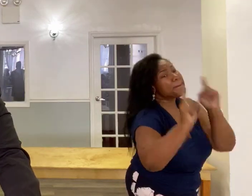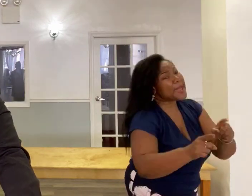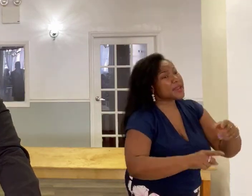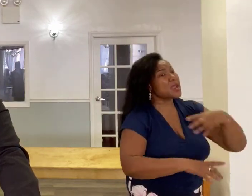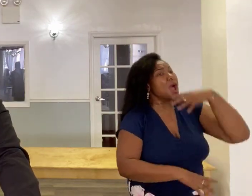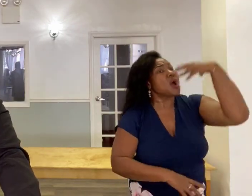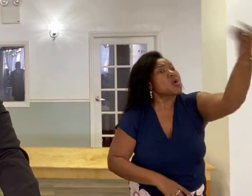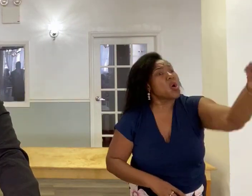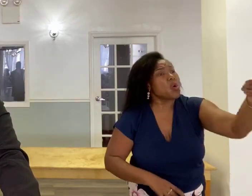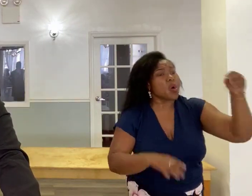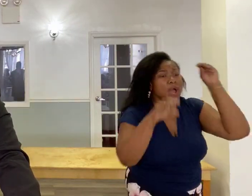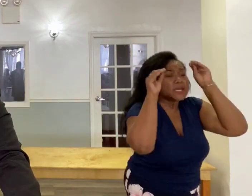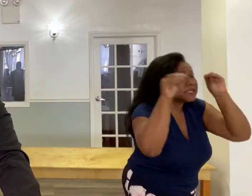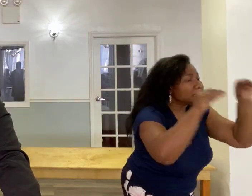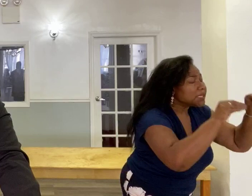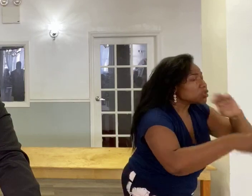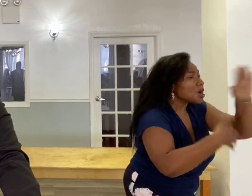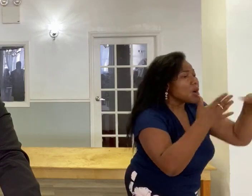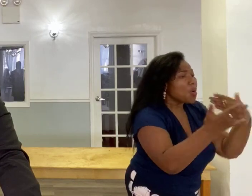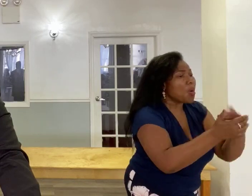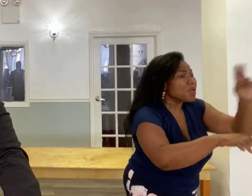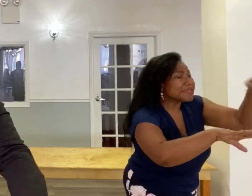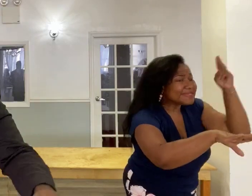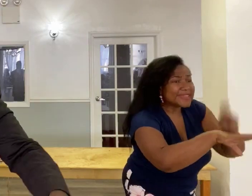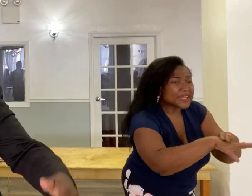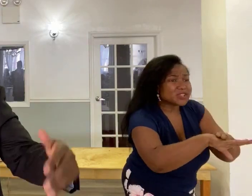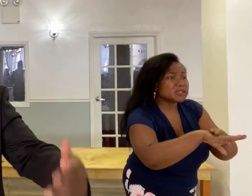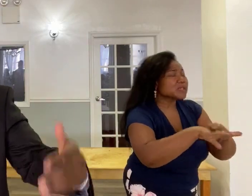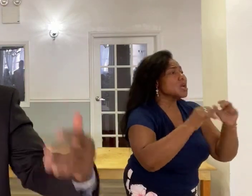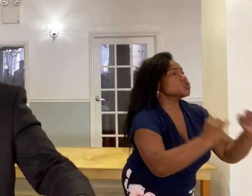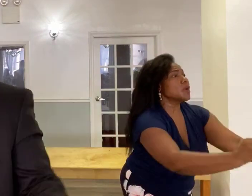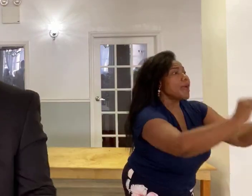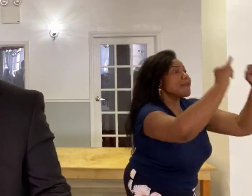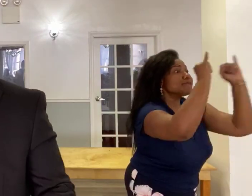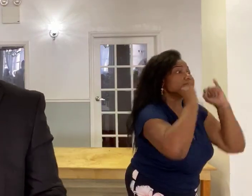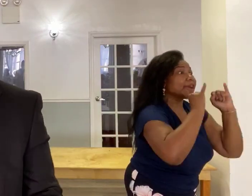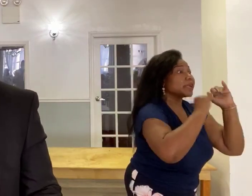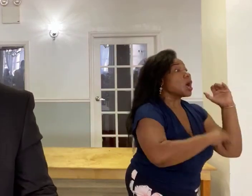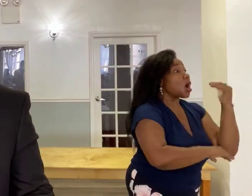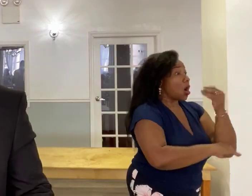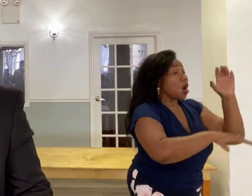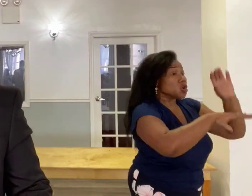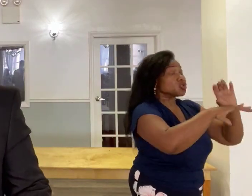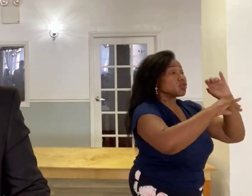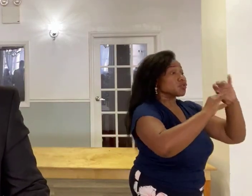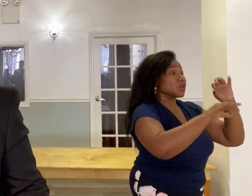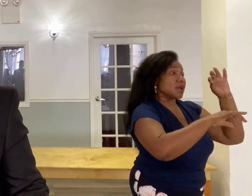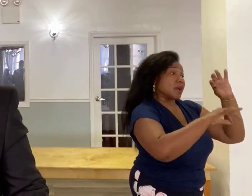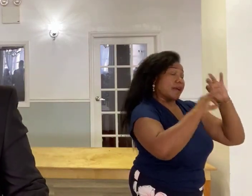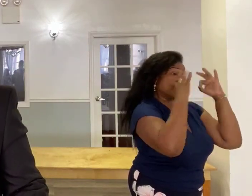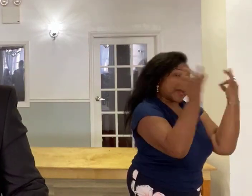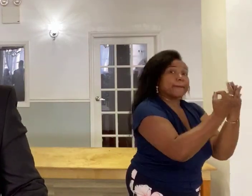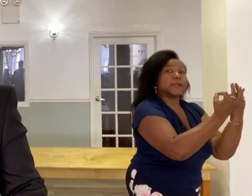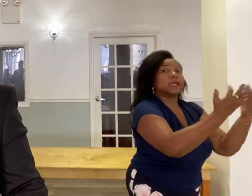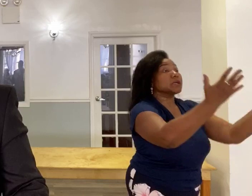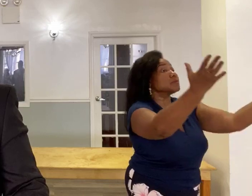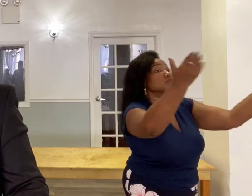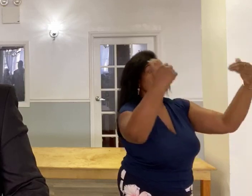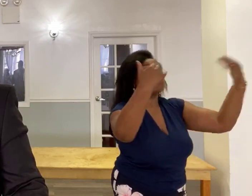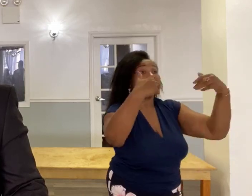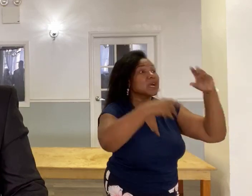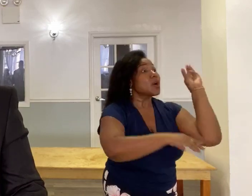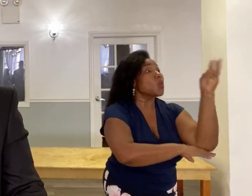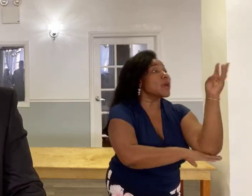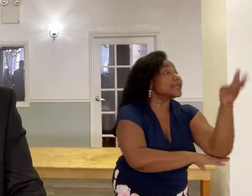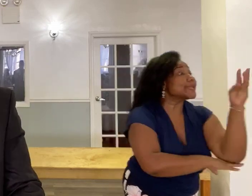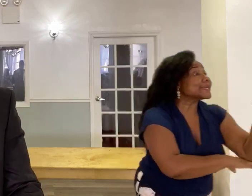therefore and teach all nations. And so we're inviting our church family to come out on that day to go soul